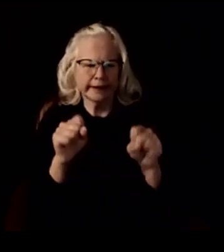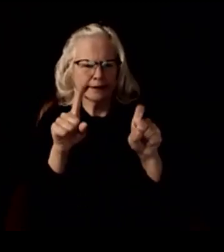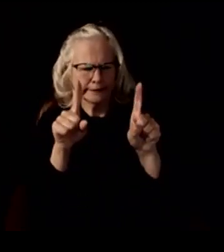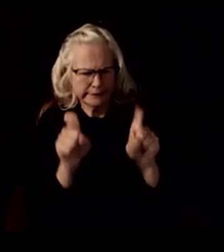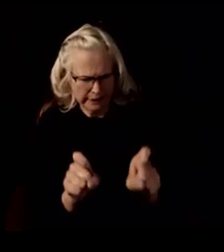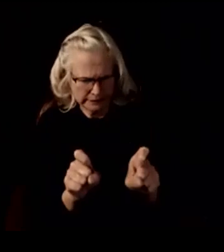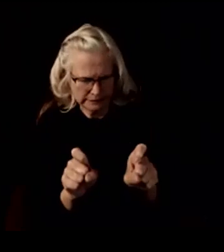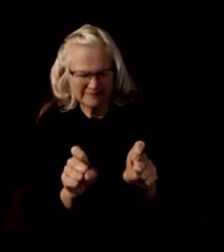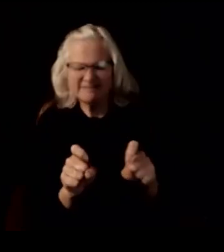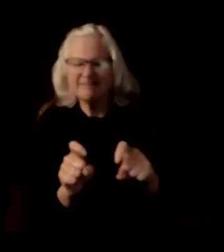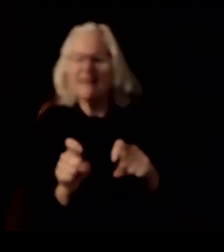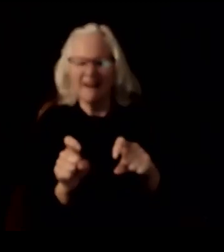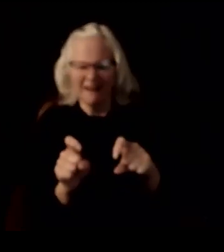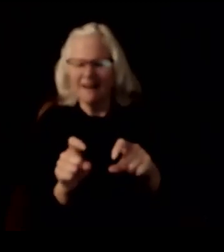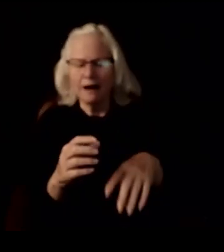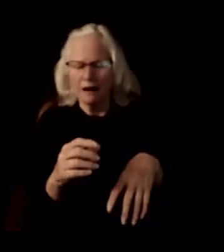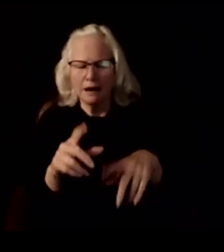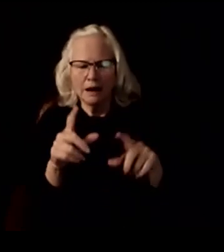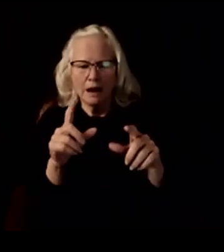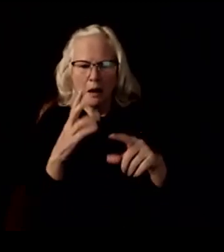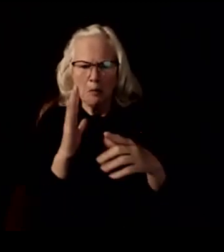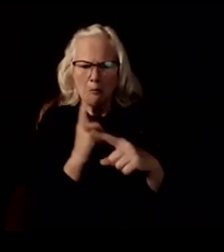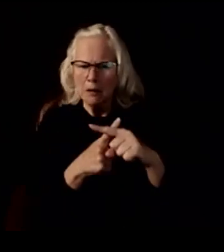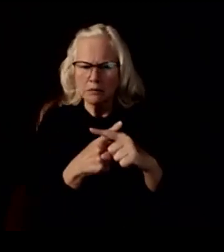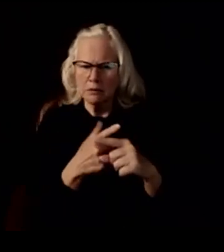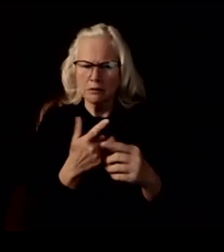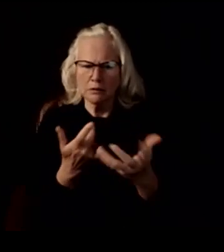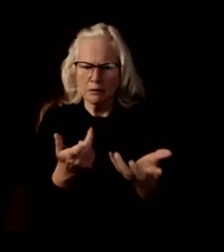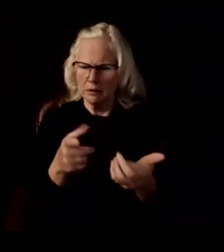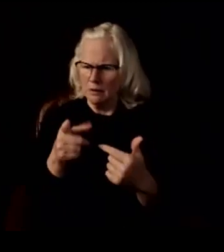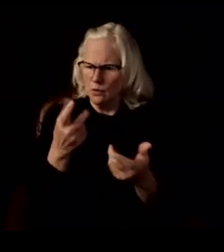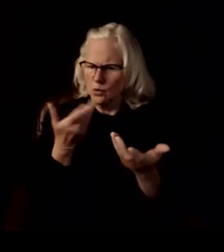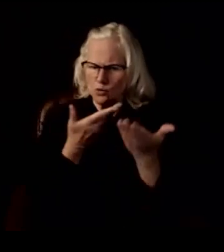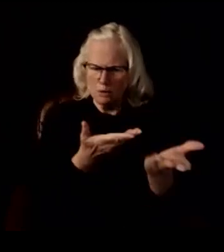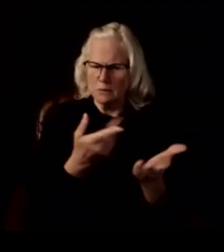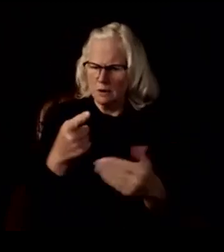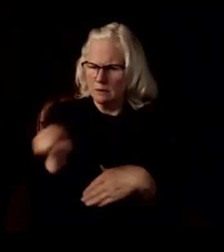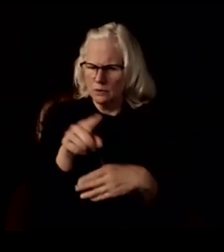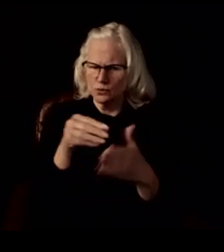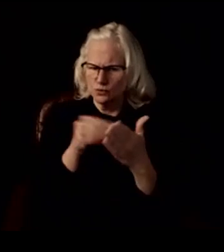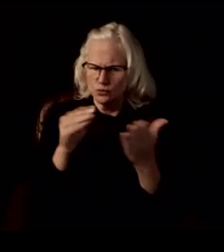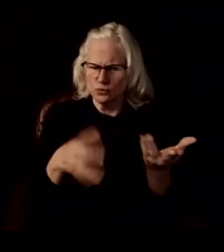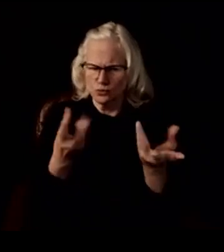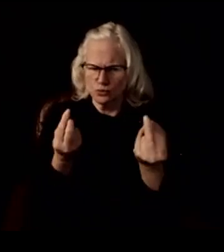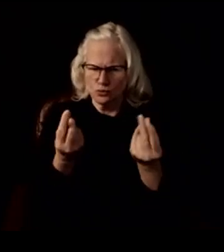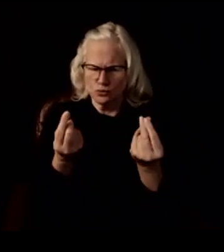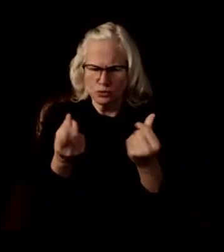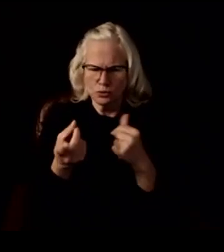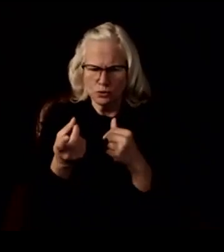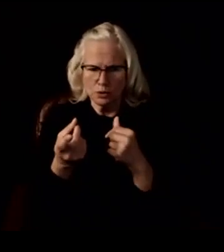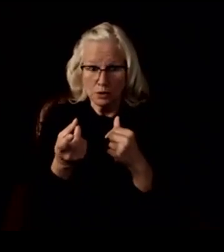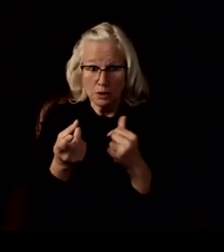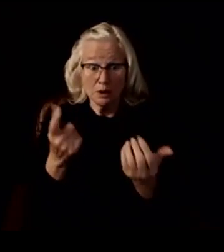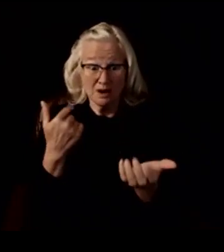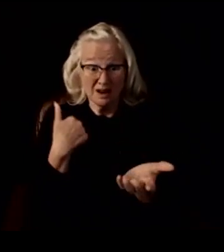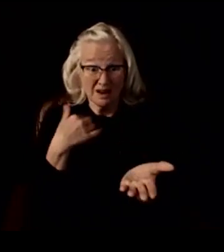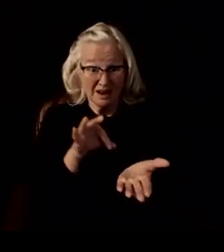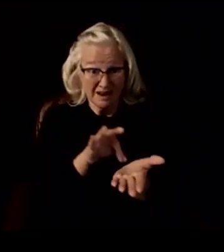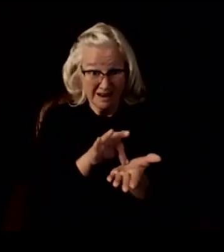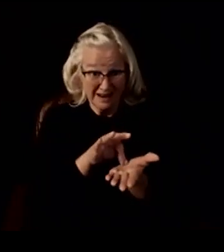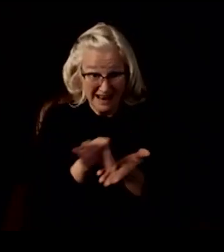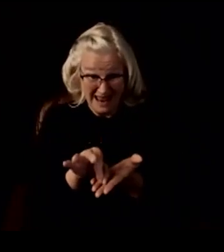have any recommendation on whether that student should be counted as a case in the county they're going to college in, or the county where they're from? Is